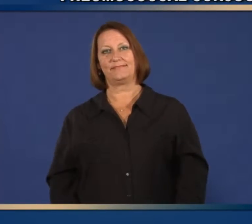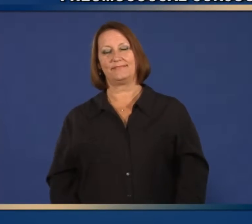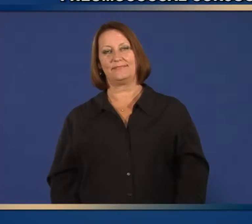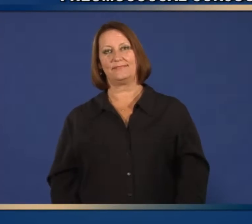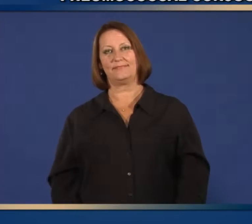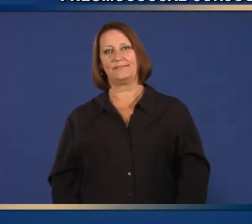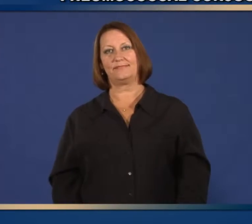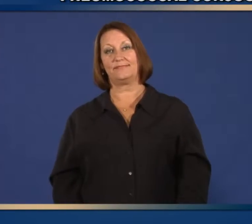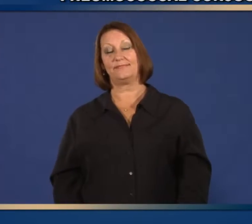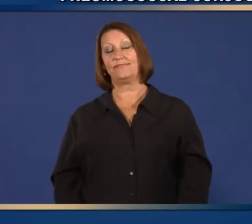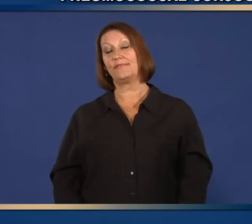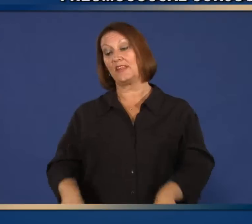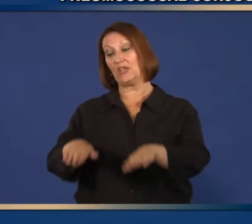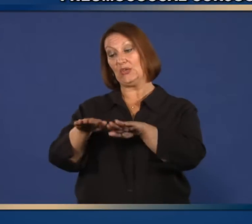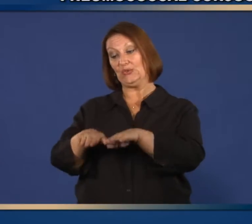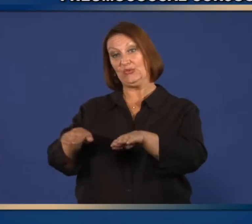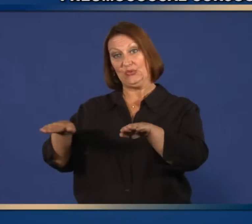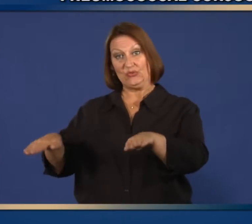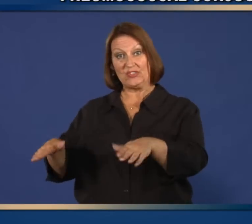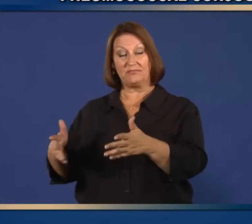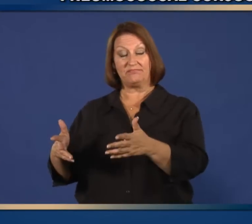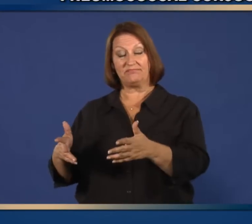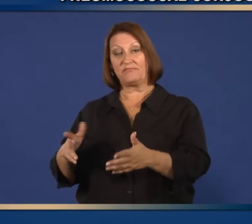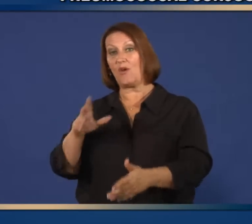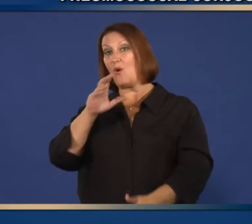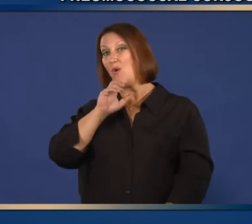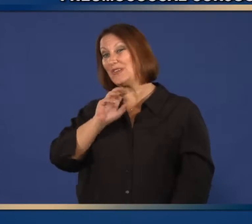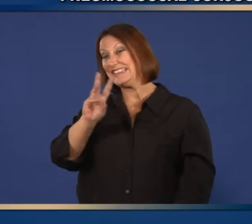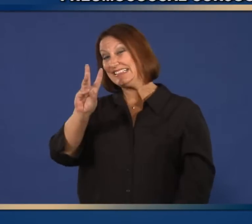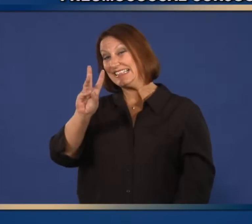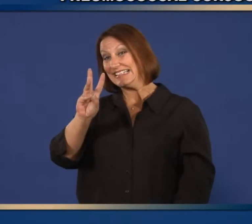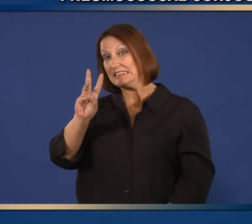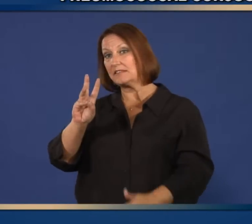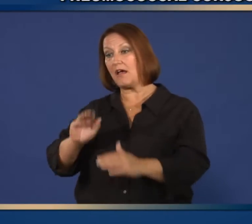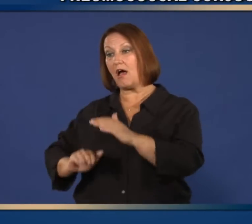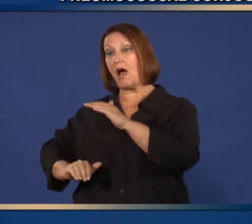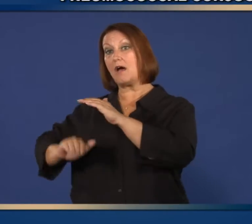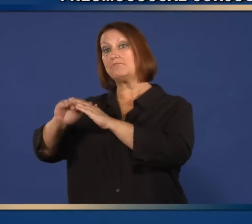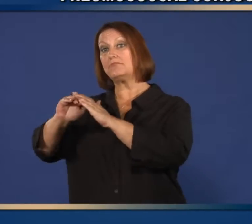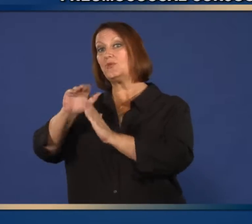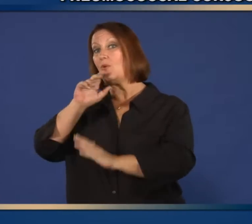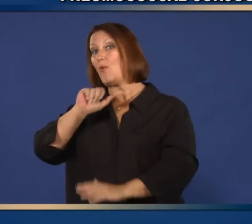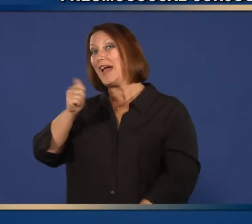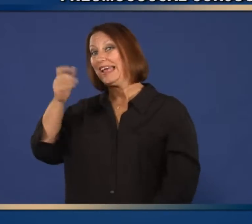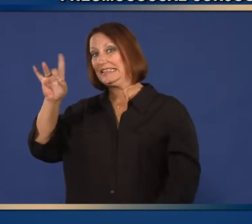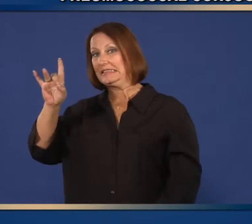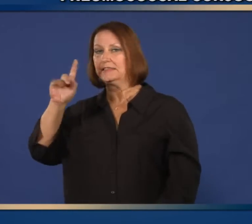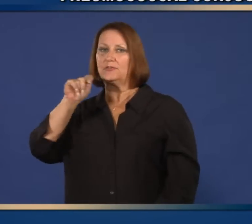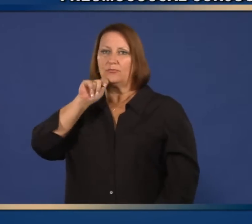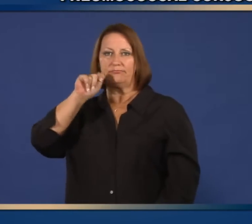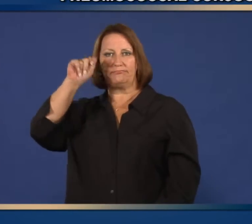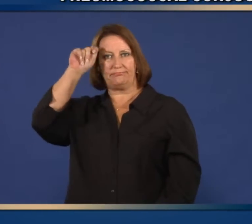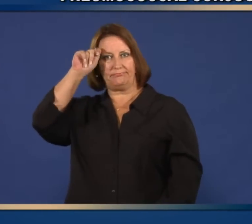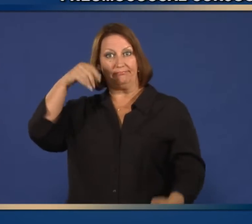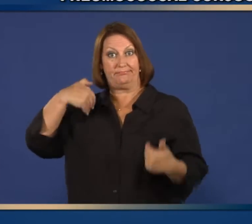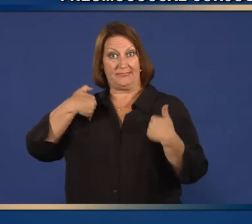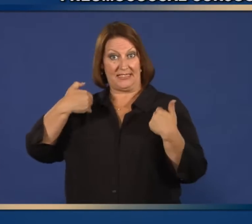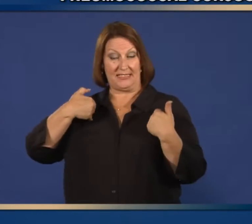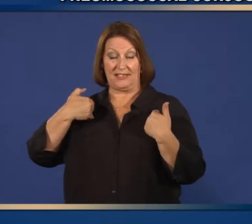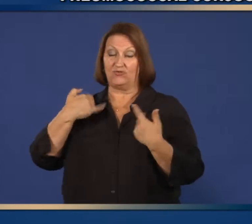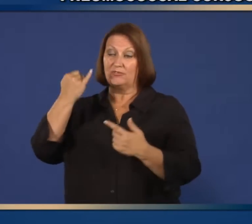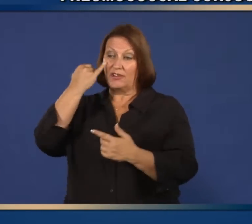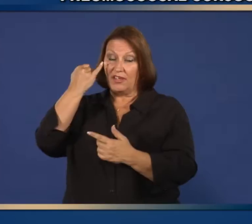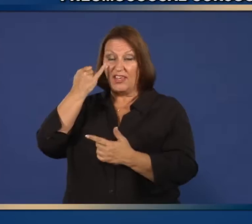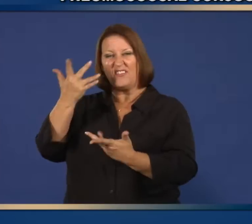A dose of PCV13 may be administered to children and adolescents